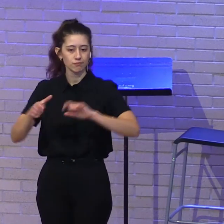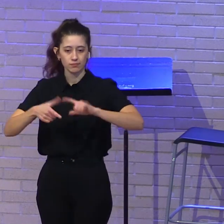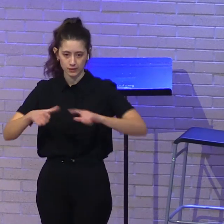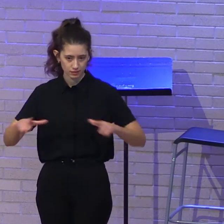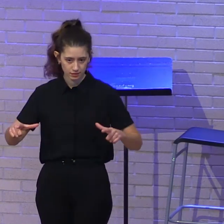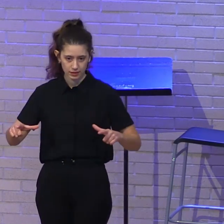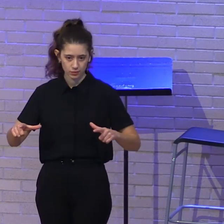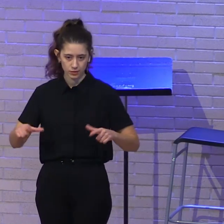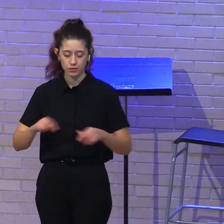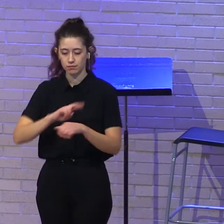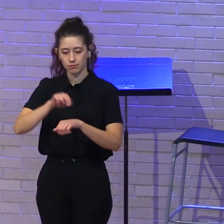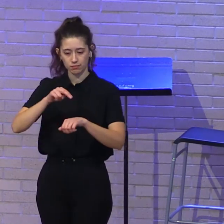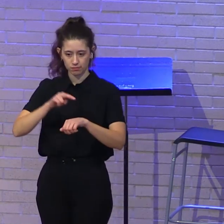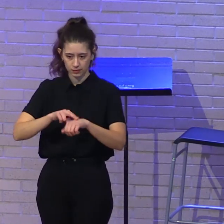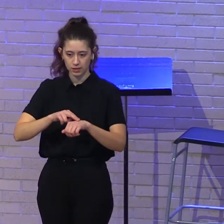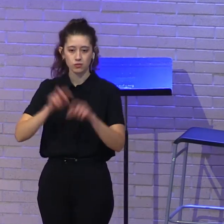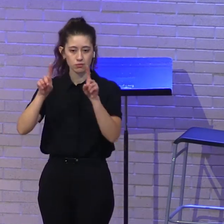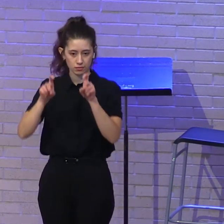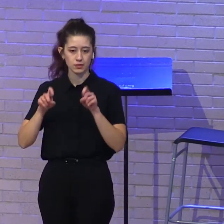of other projects.